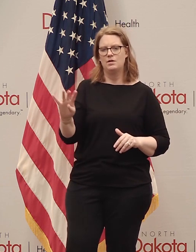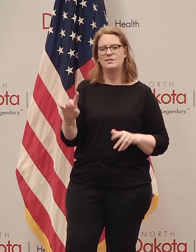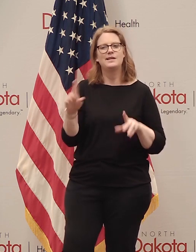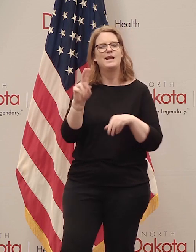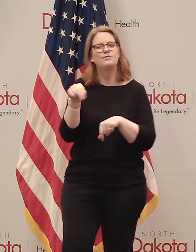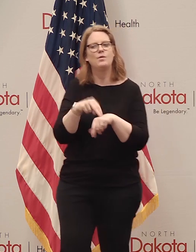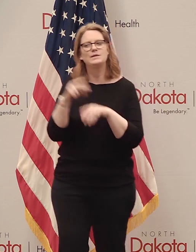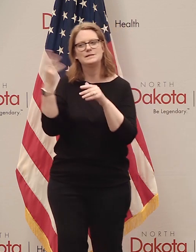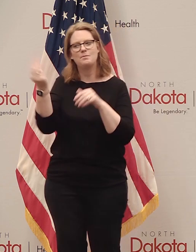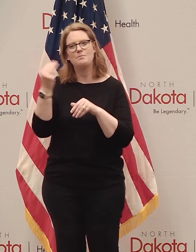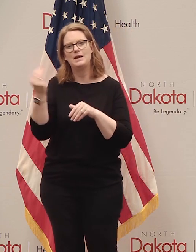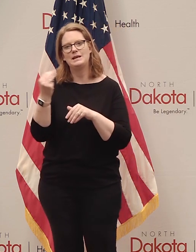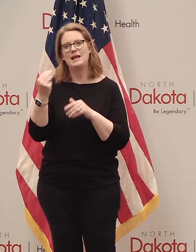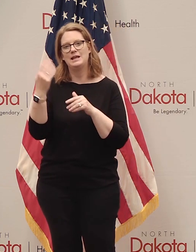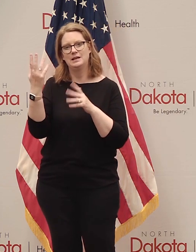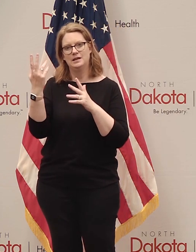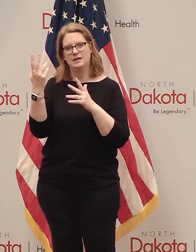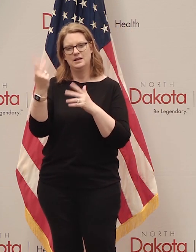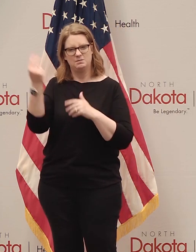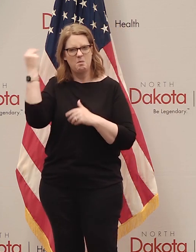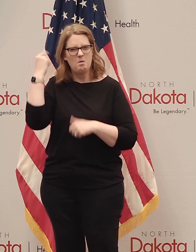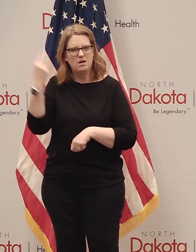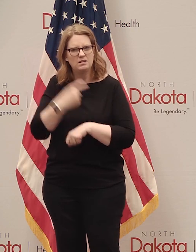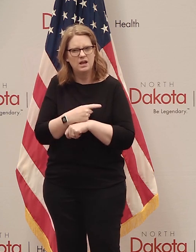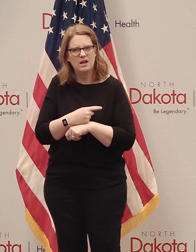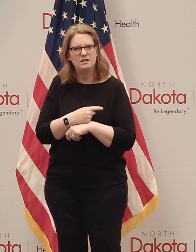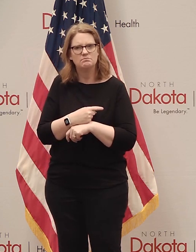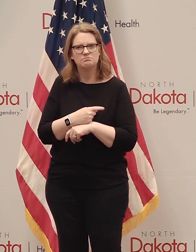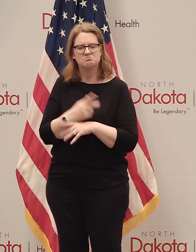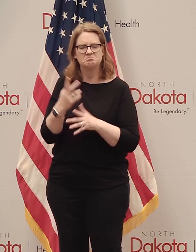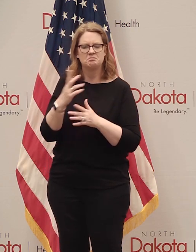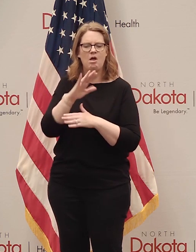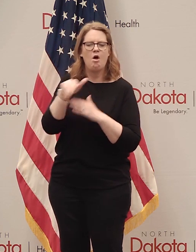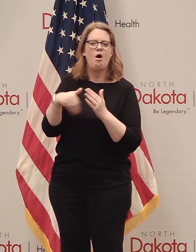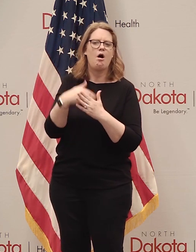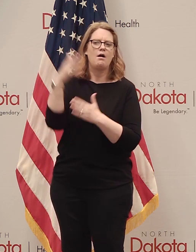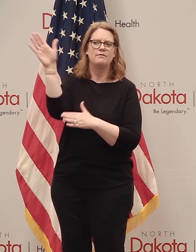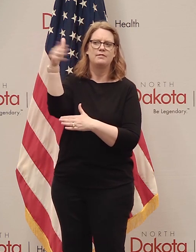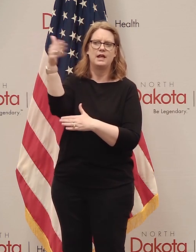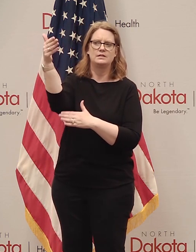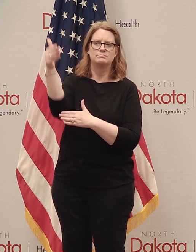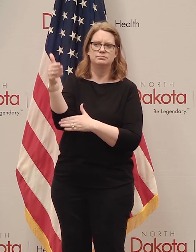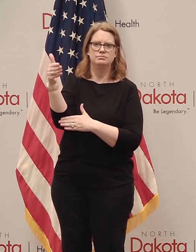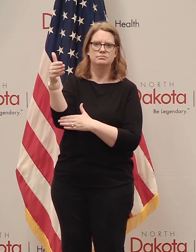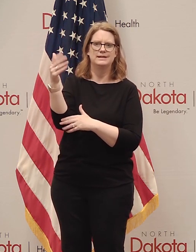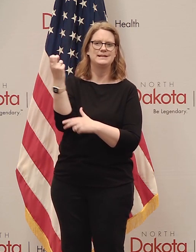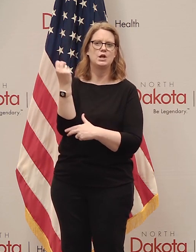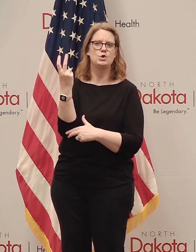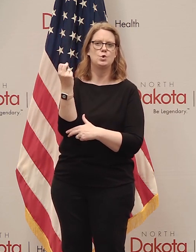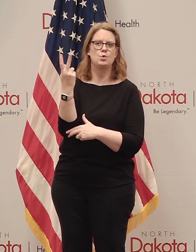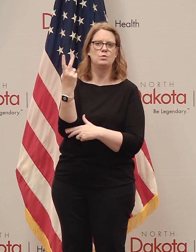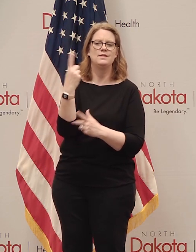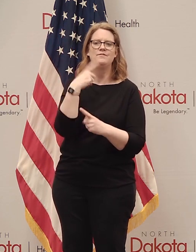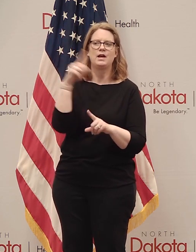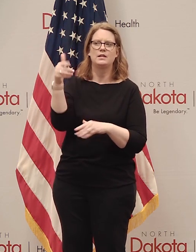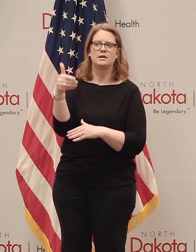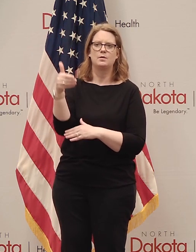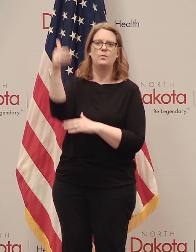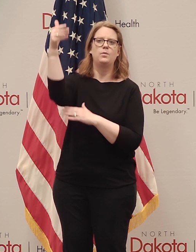Day, the tradition there is that flags will be flown at half staff until noon when they're raised as